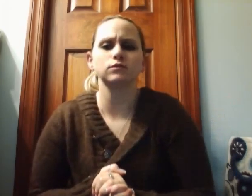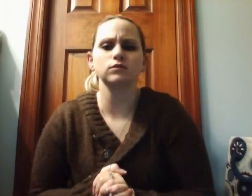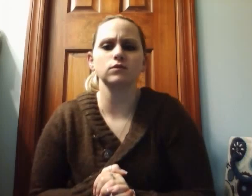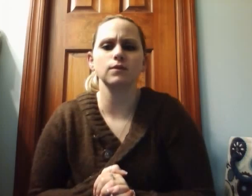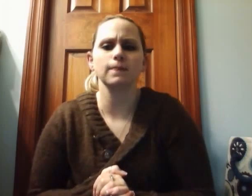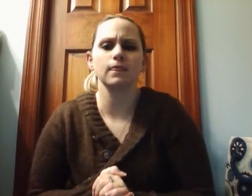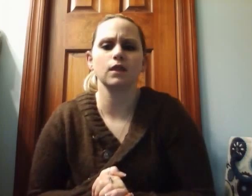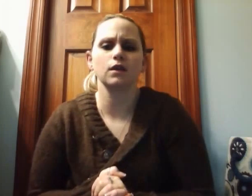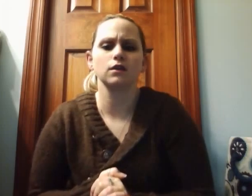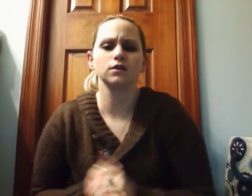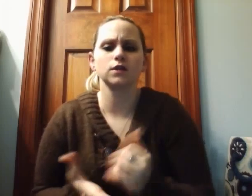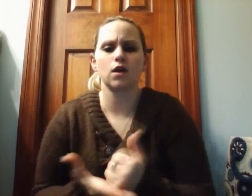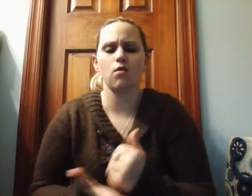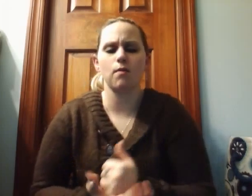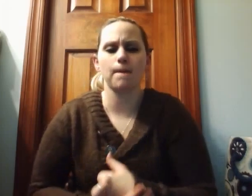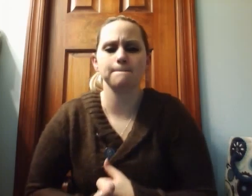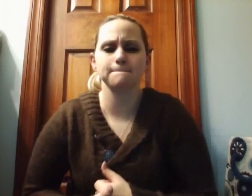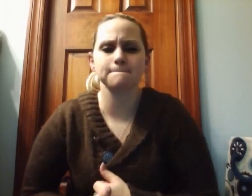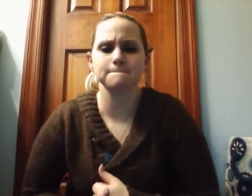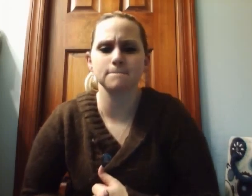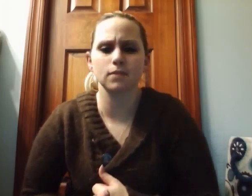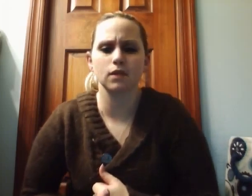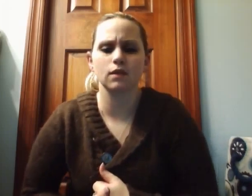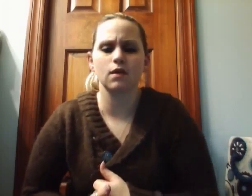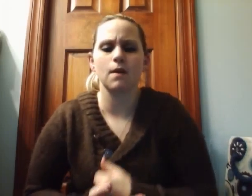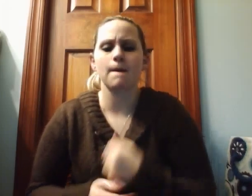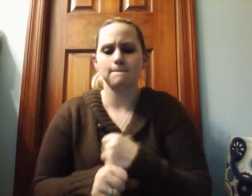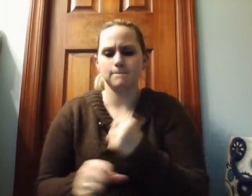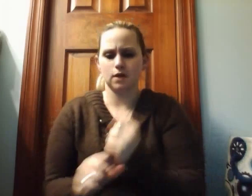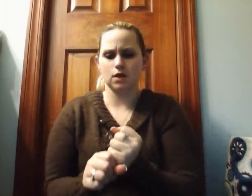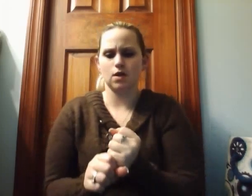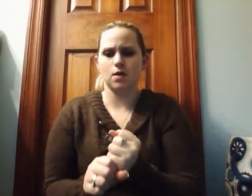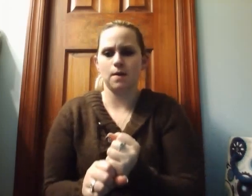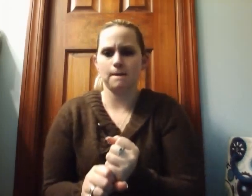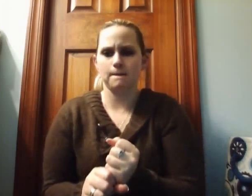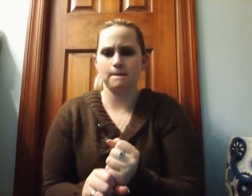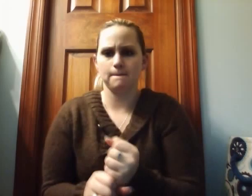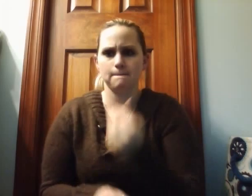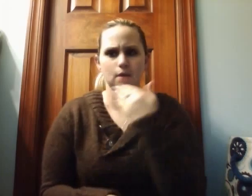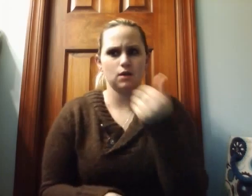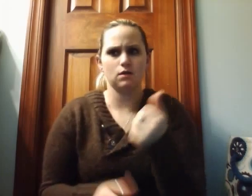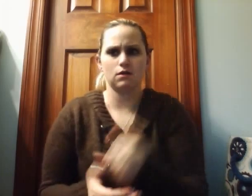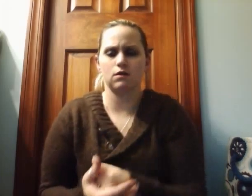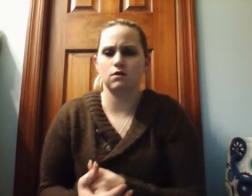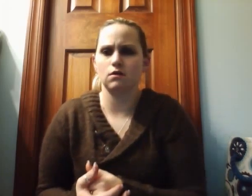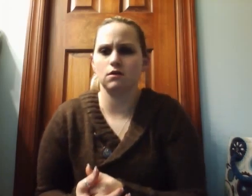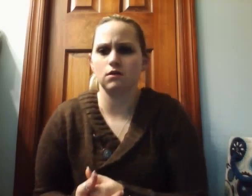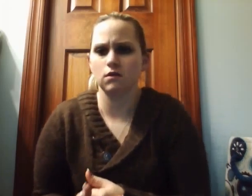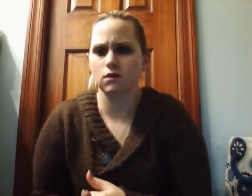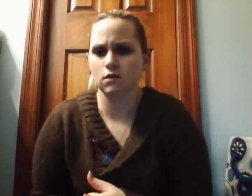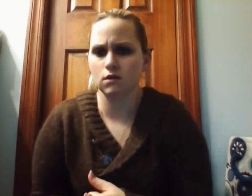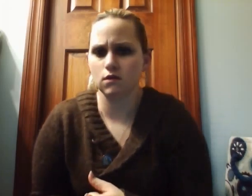more accessible than others. The Forest Service has also done a lot of work at